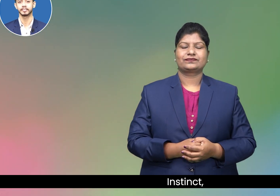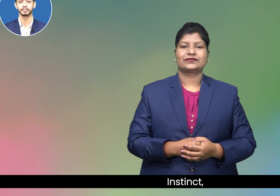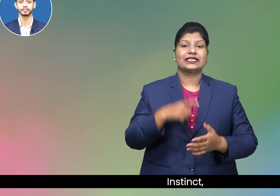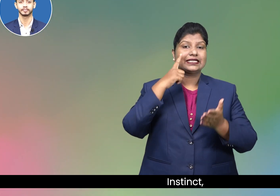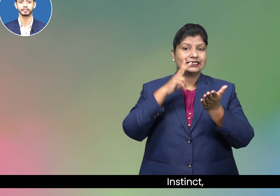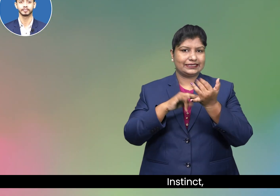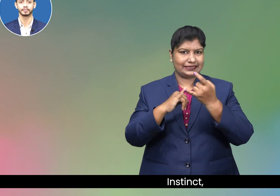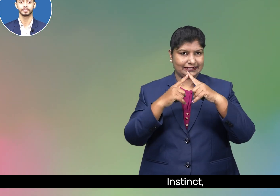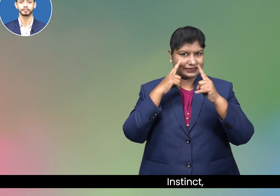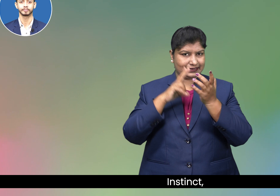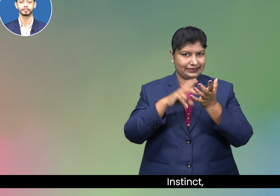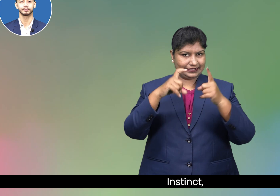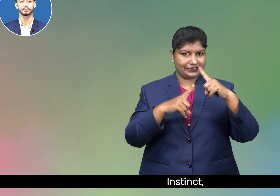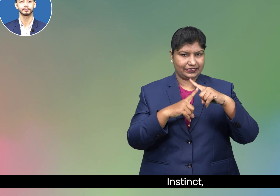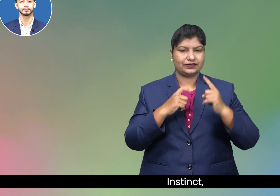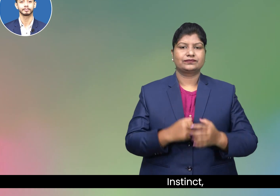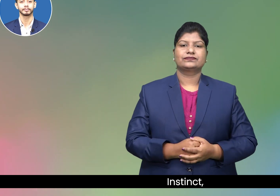instinct,